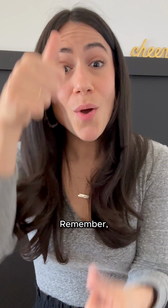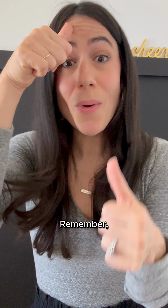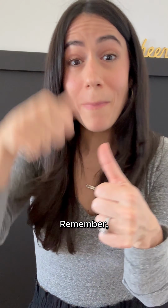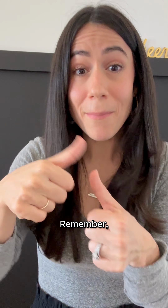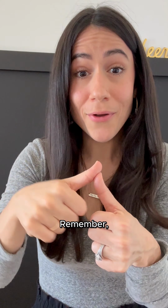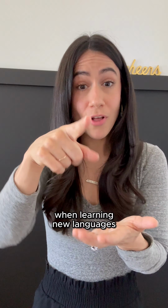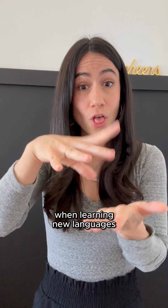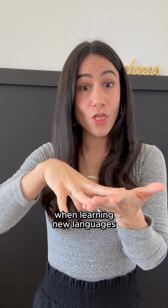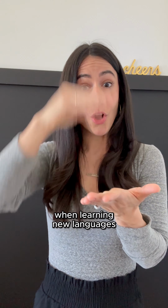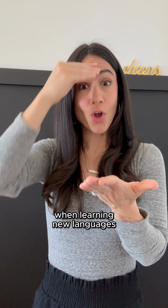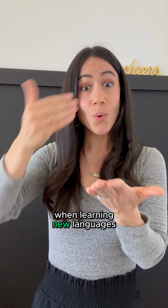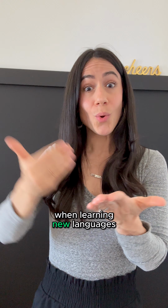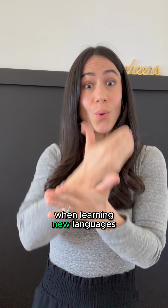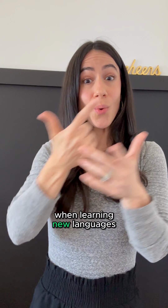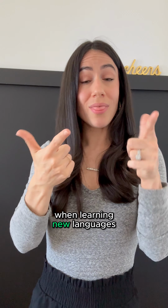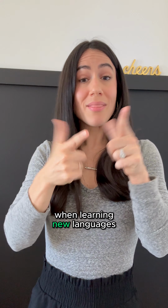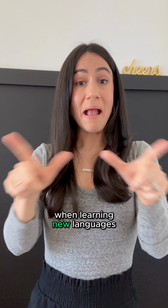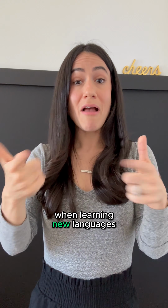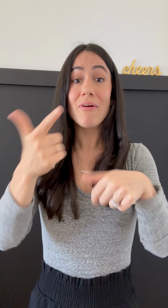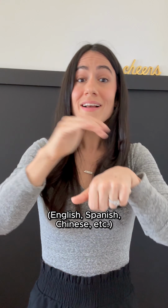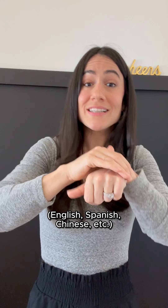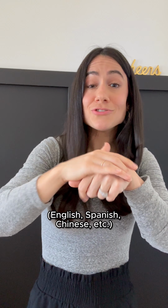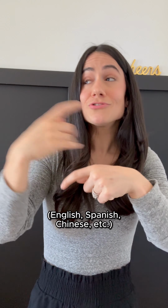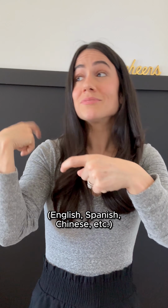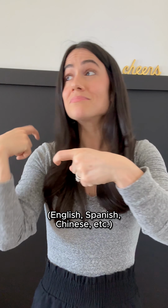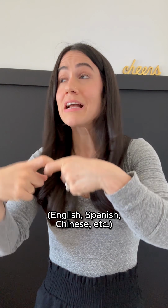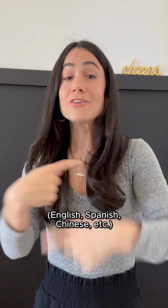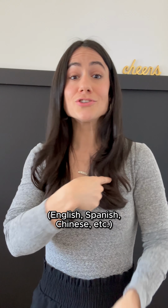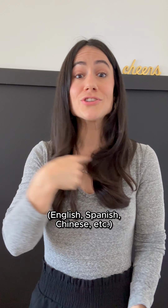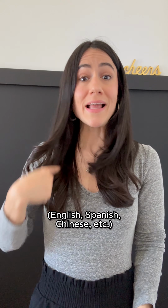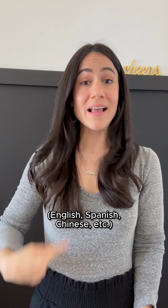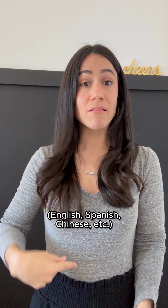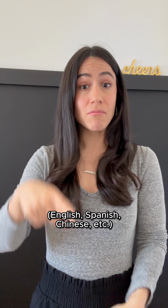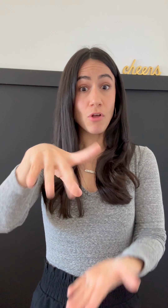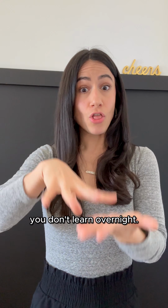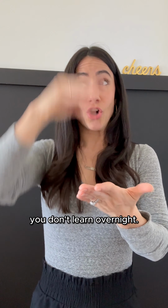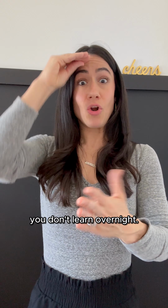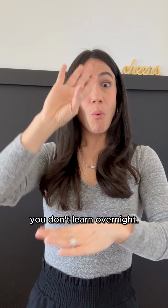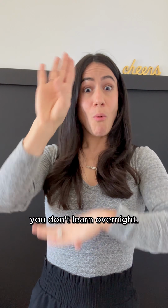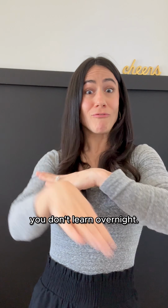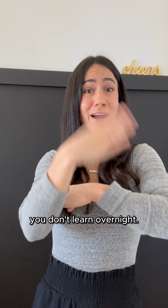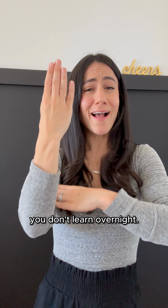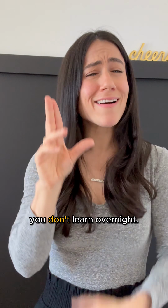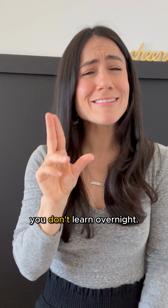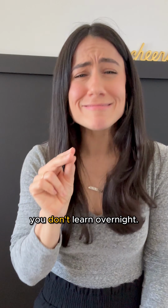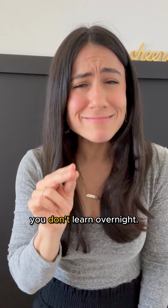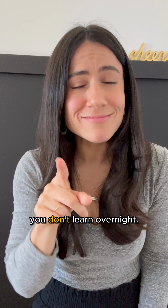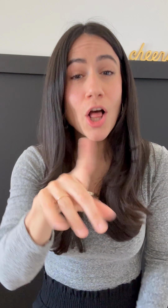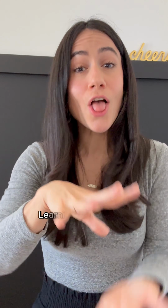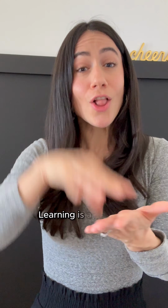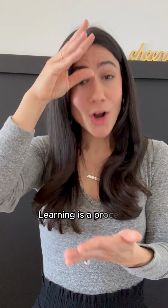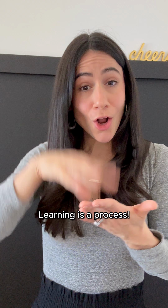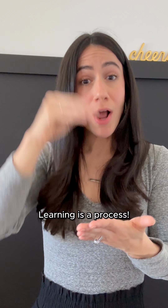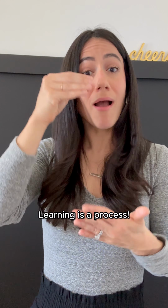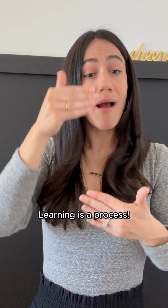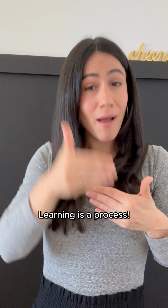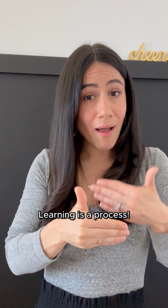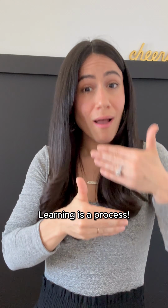Remember, when learning new languages, English, Spanish, Chinese, etc., you don't learn overnight. Learning is a